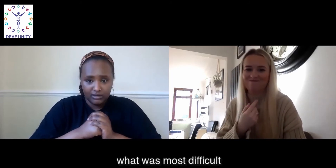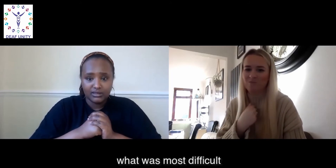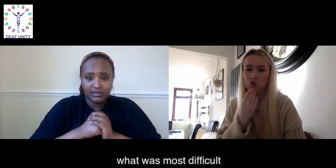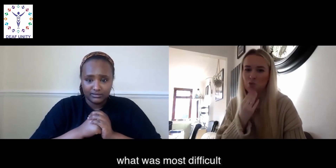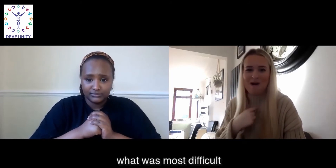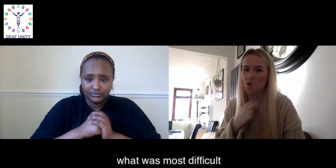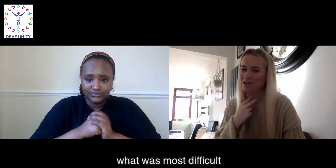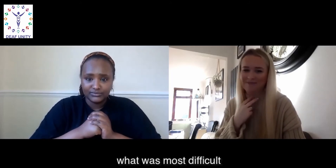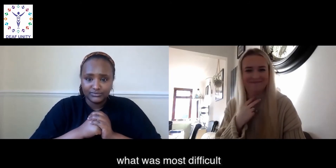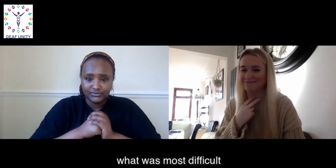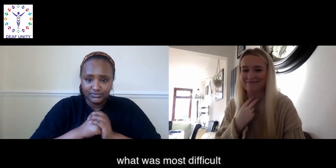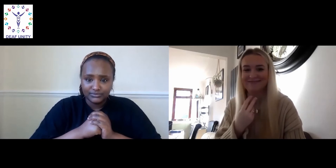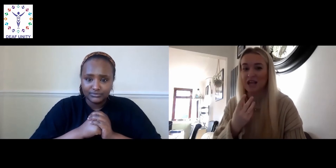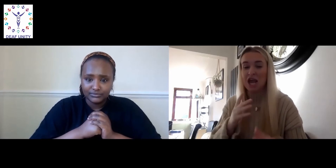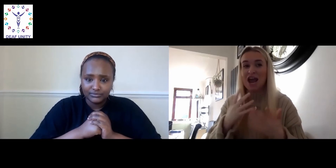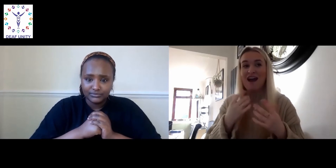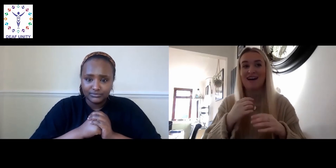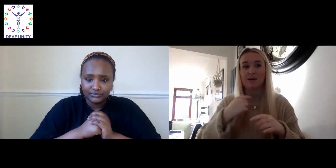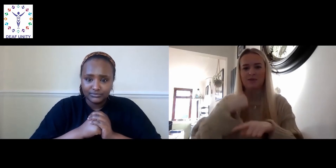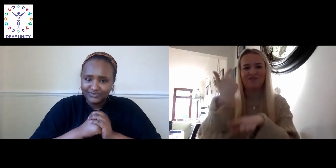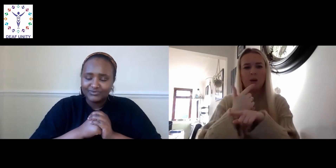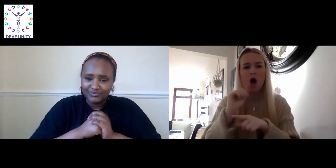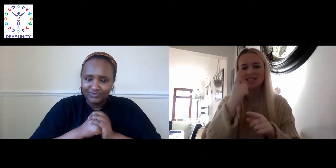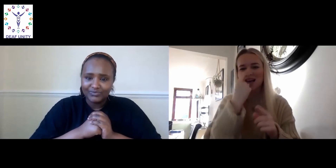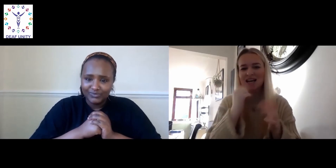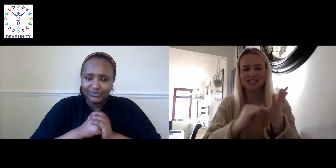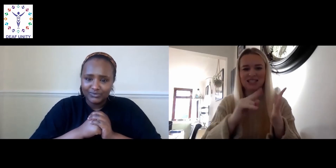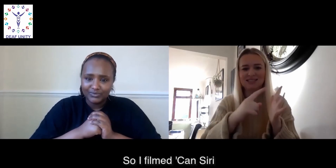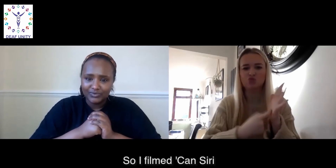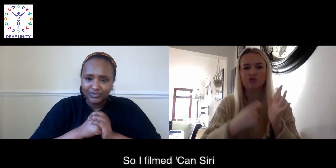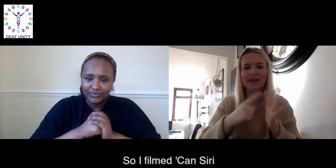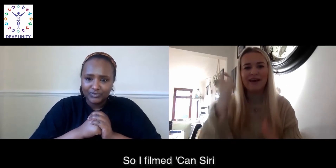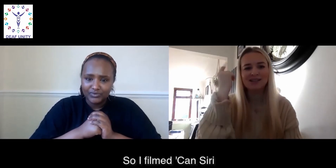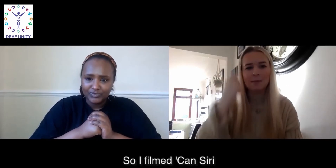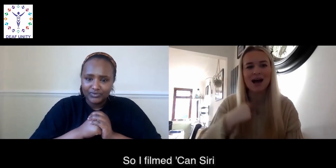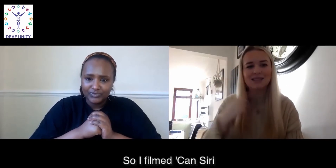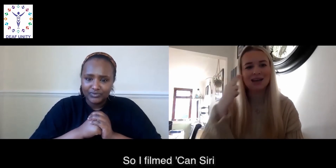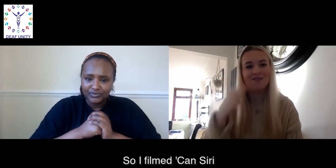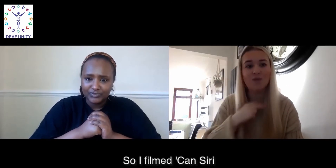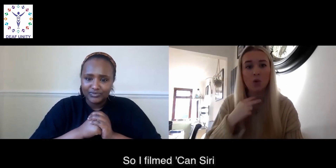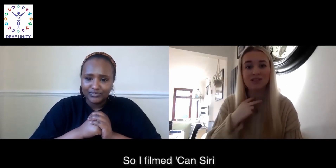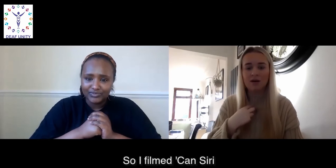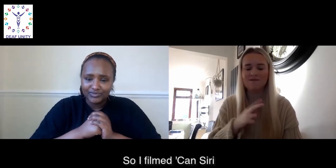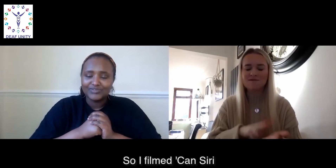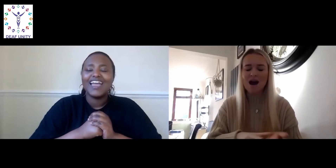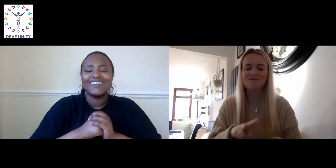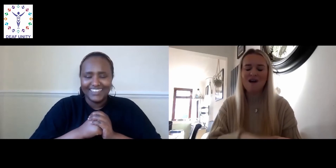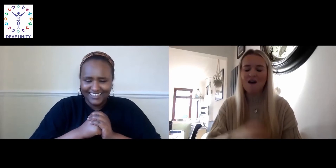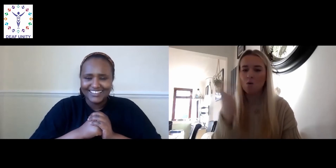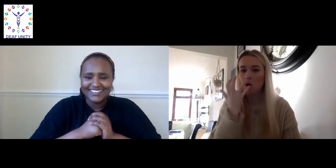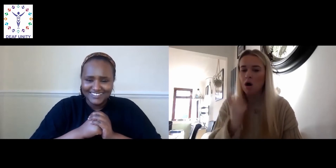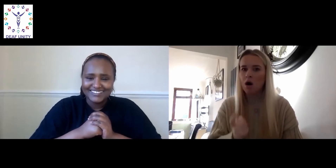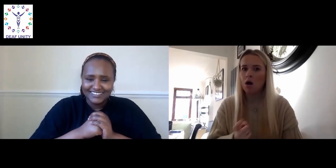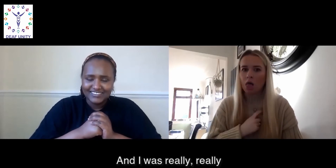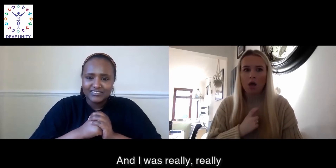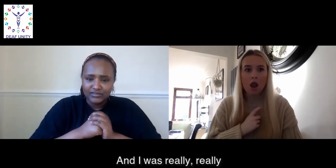my voice, because I don't use my voice. So I filmed Can Siri understand my deaf voice? And I